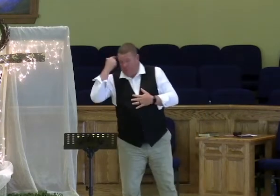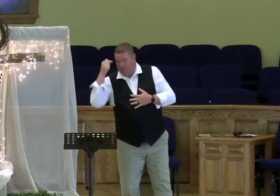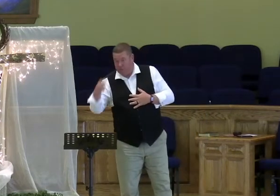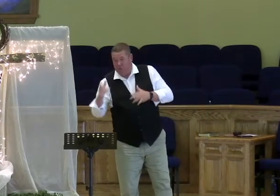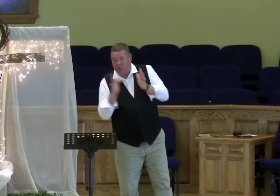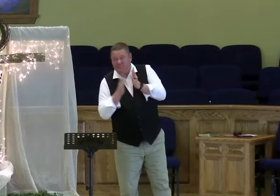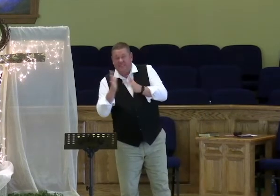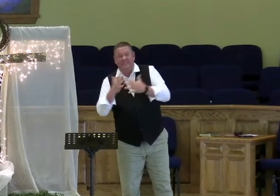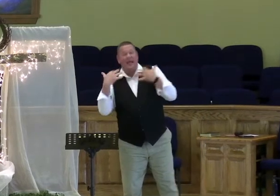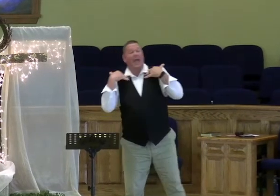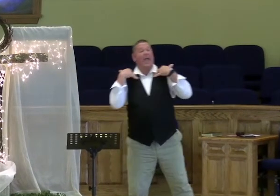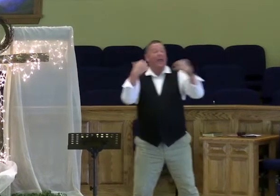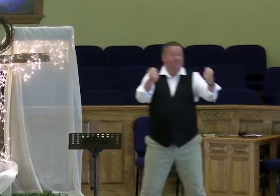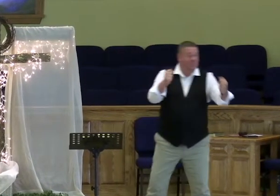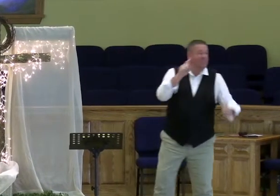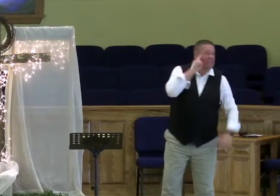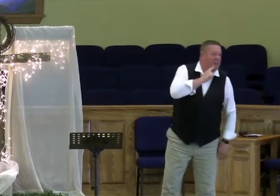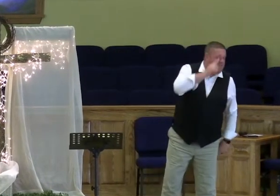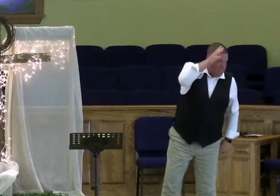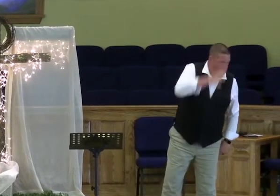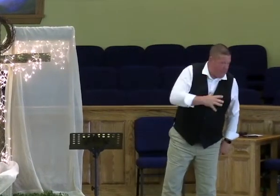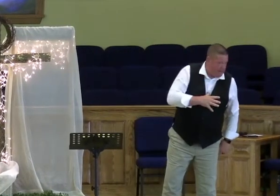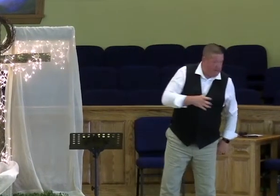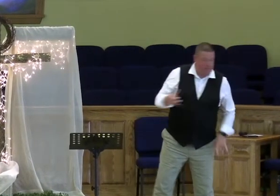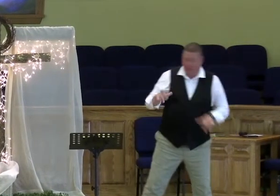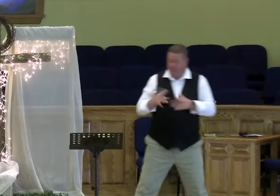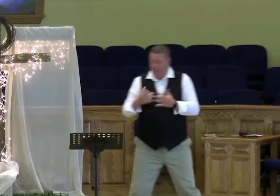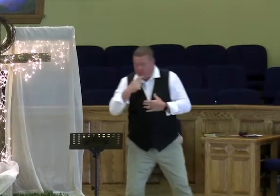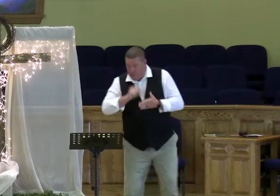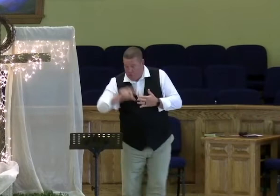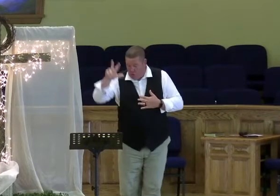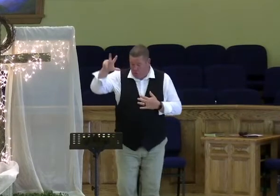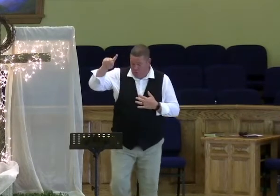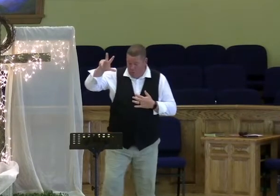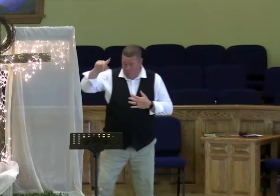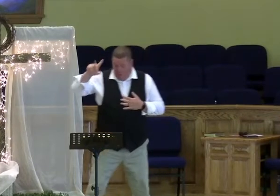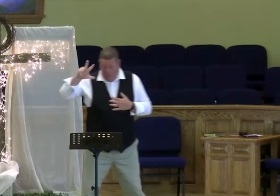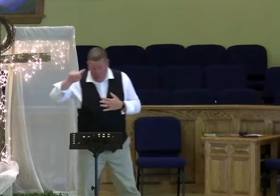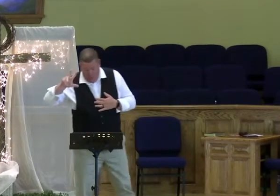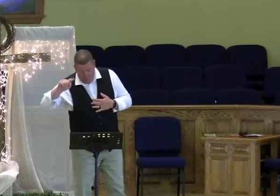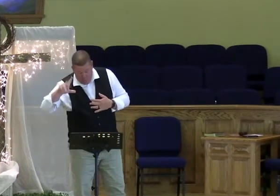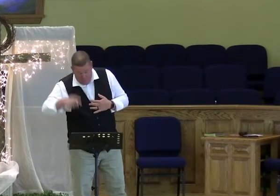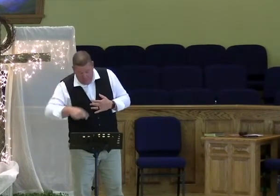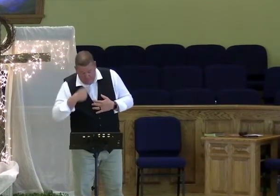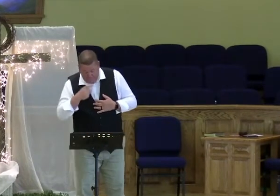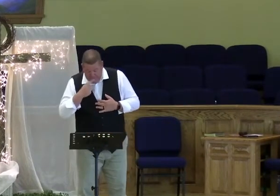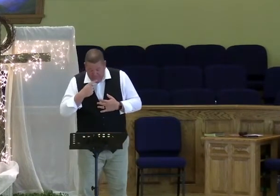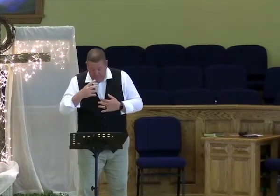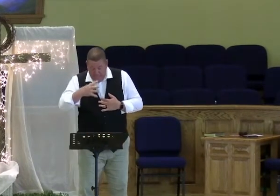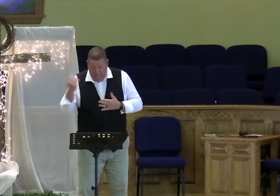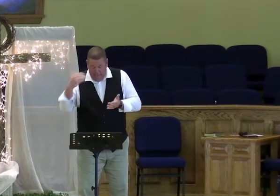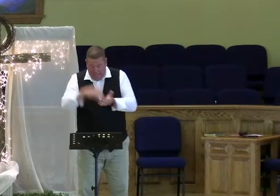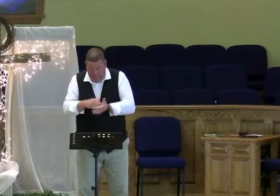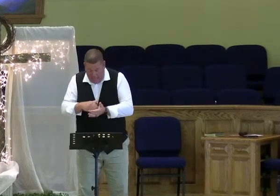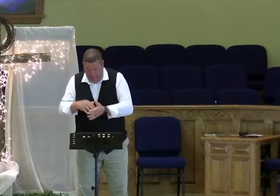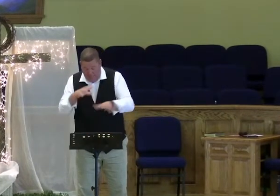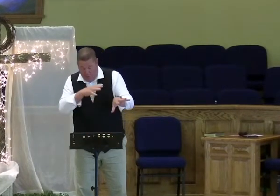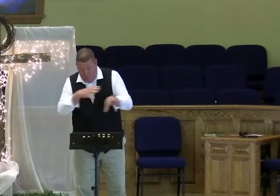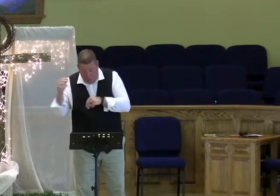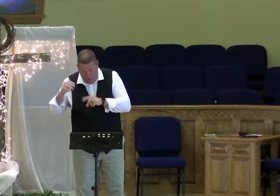in the Bible because Jesus heals a deaf man in this story. And the Bible says in verse 31, it says, "And again,